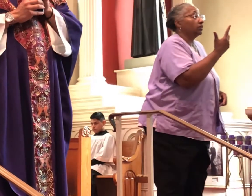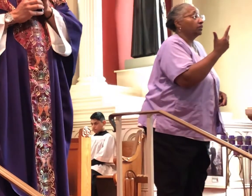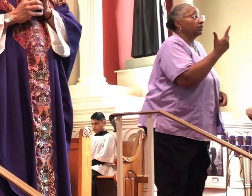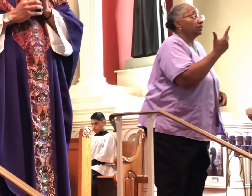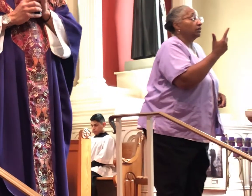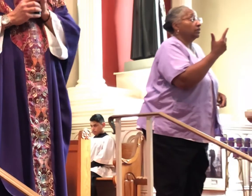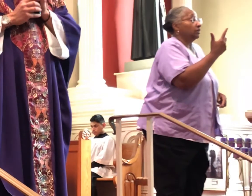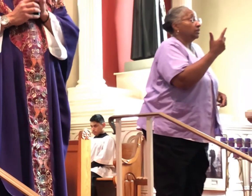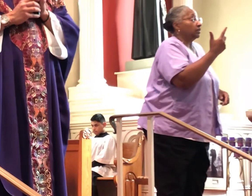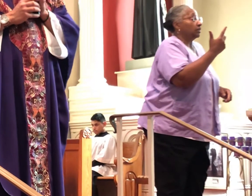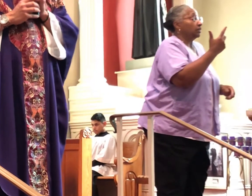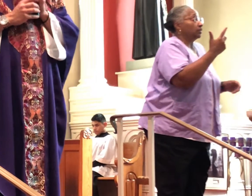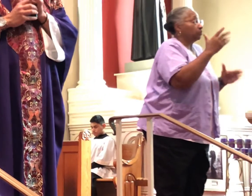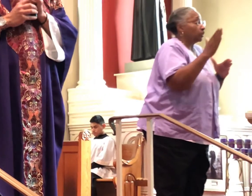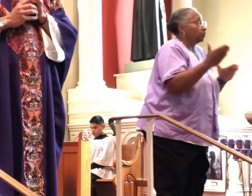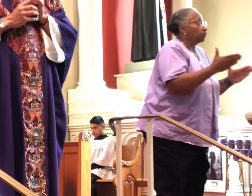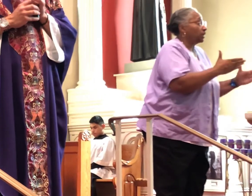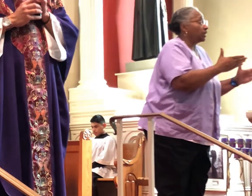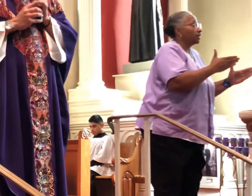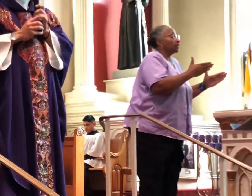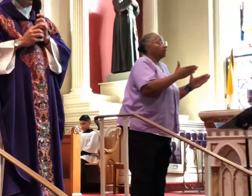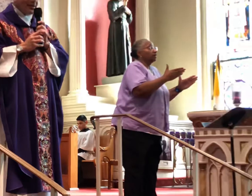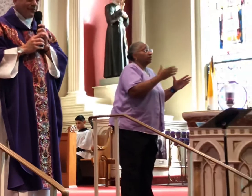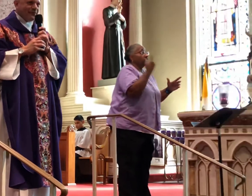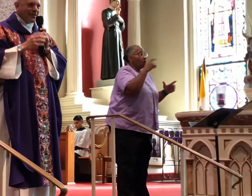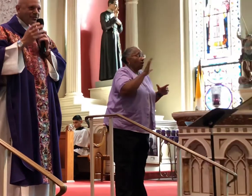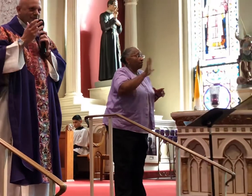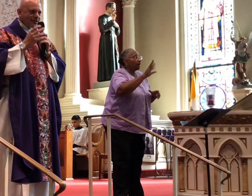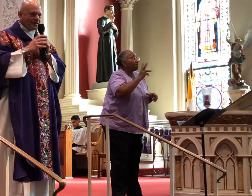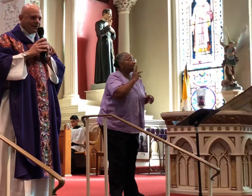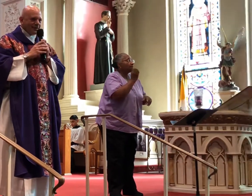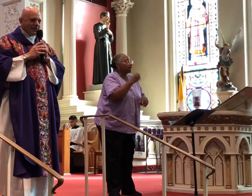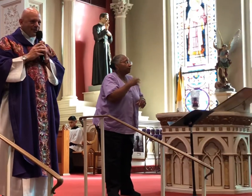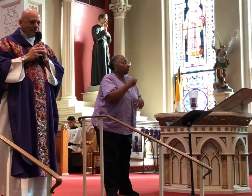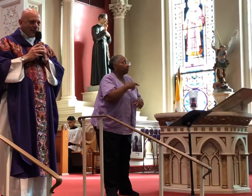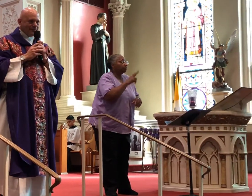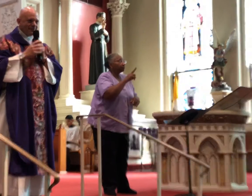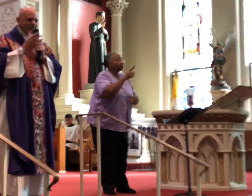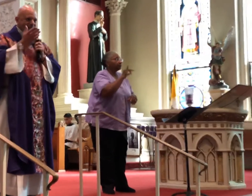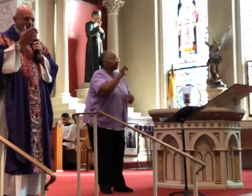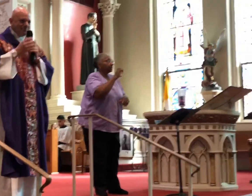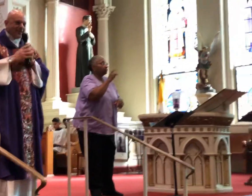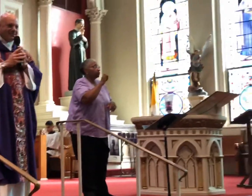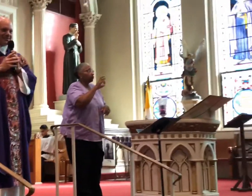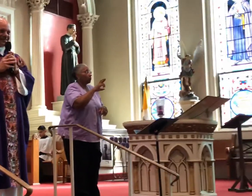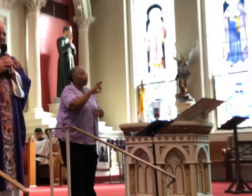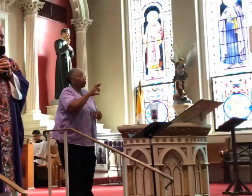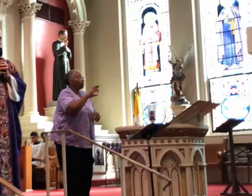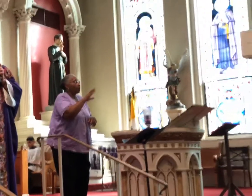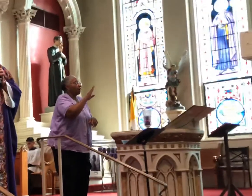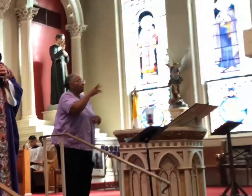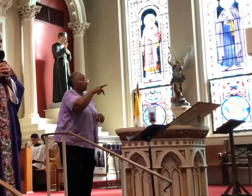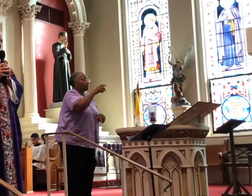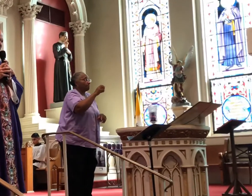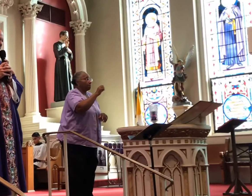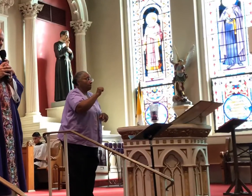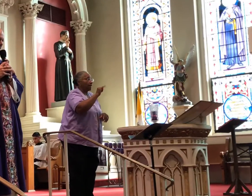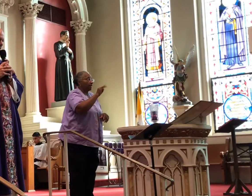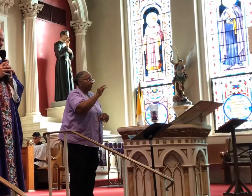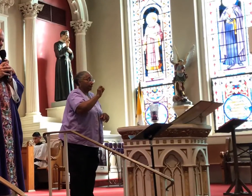getting ready to be baptized parishioners, Victor, Peyton, and Betsy. So they will